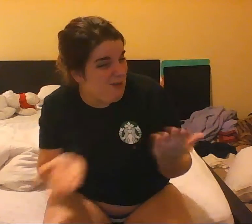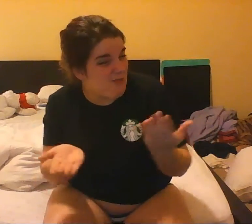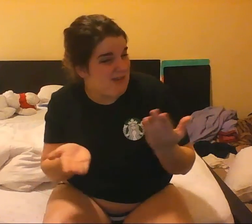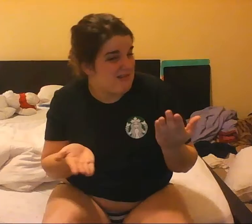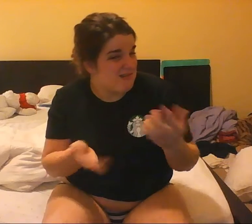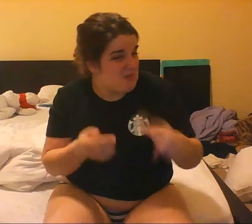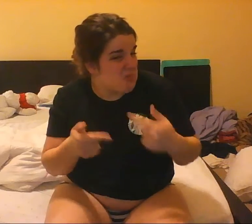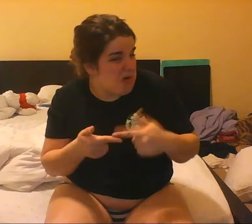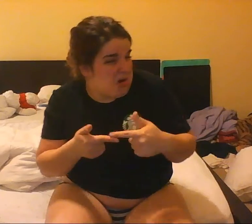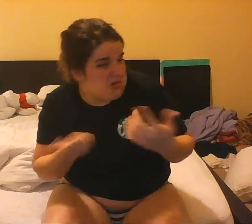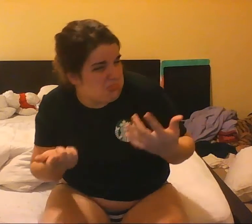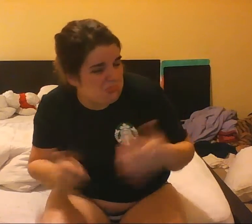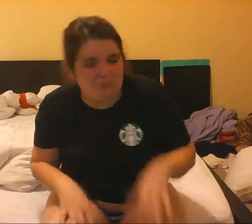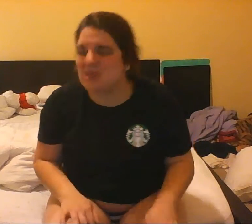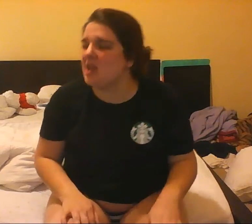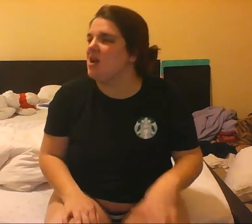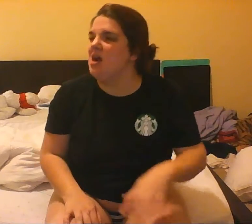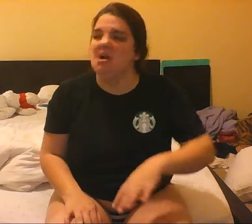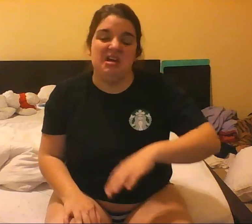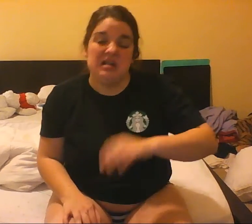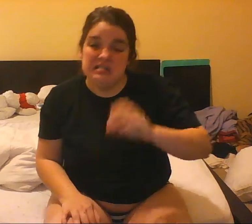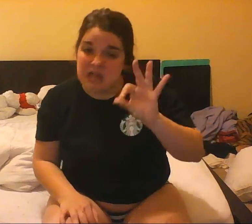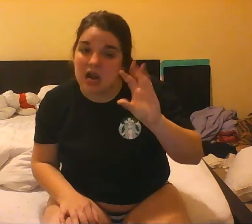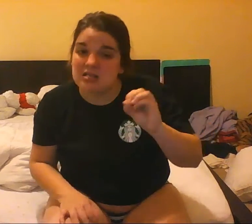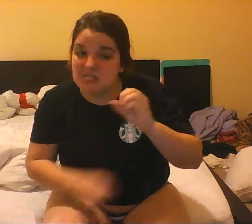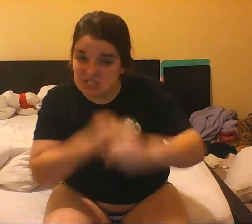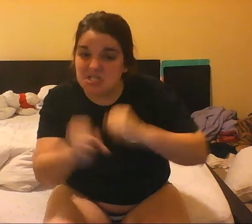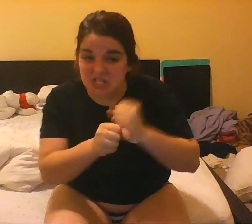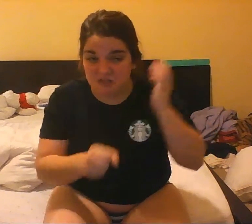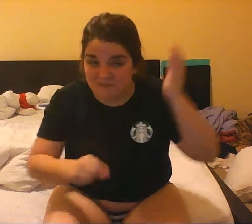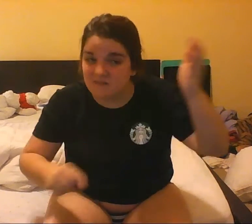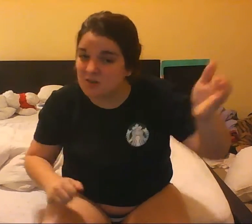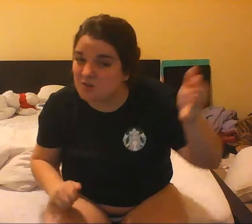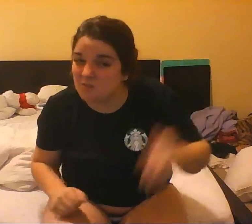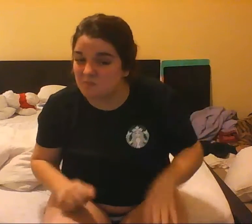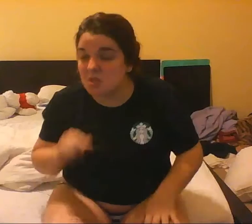And eventually, they fall in love, and I just could never get over it.